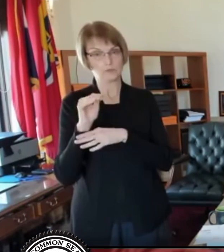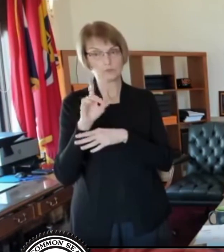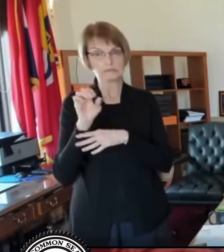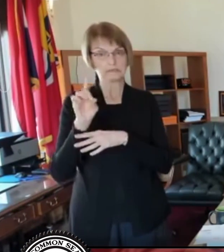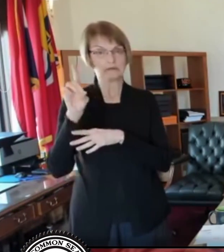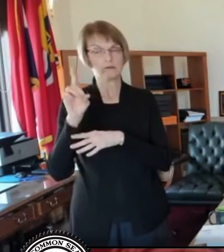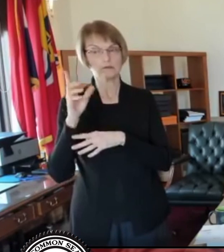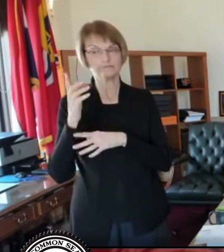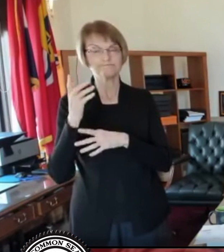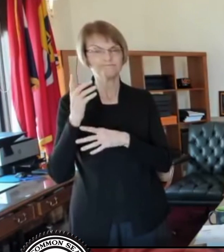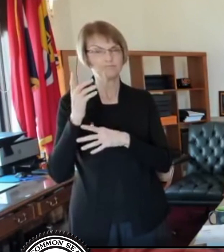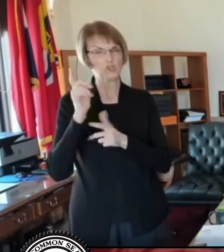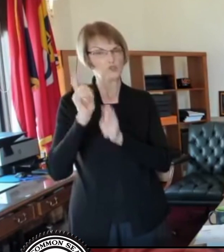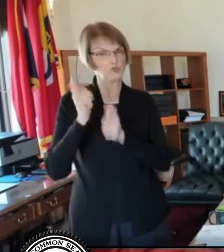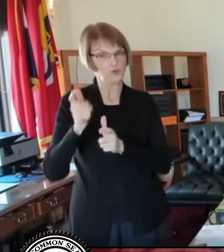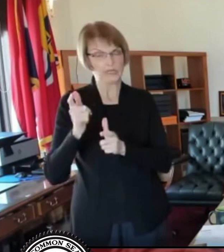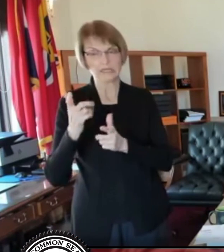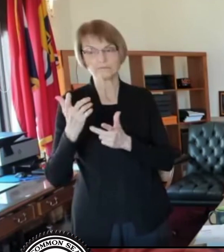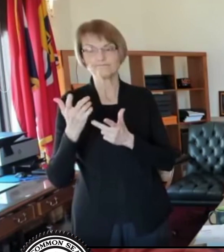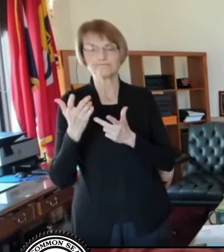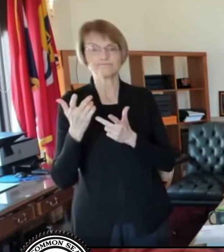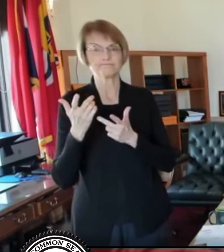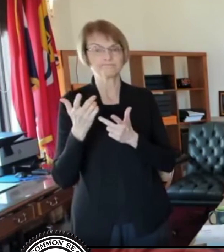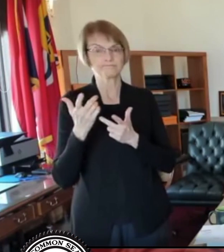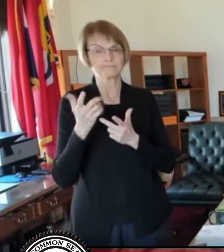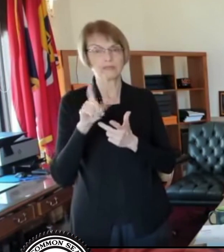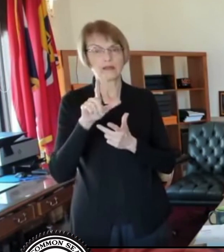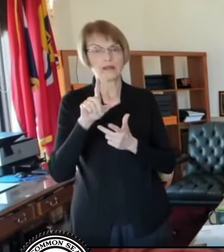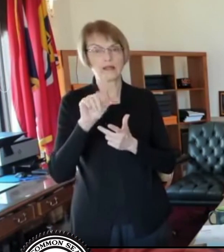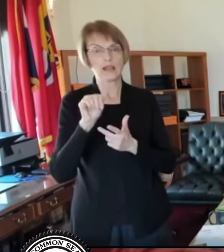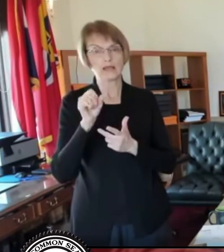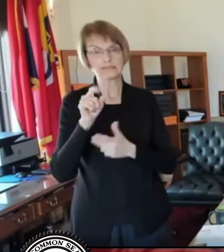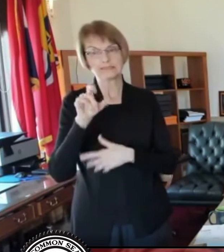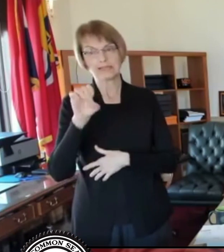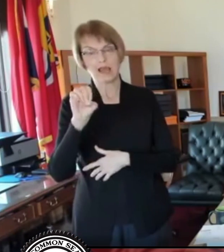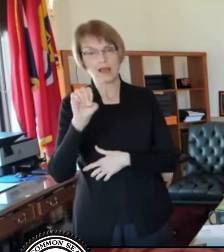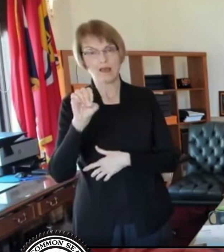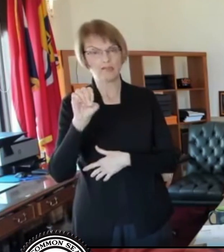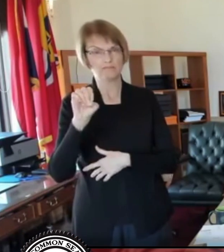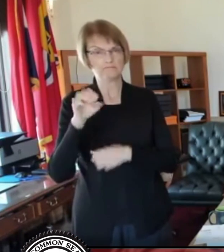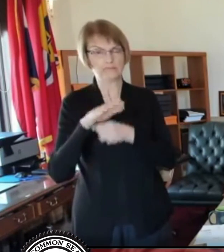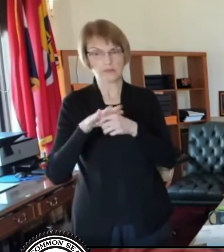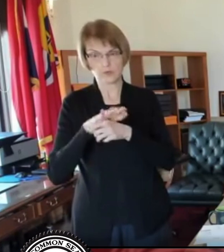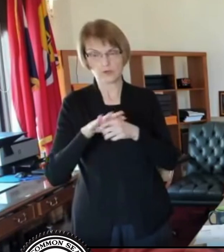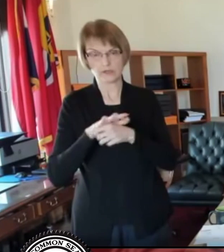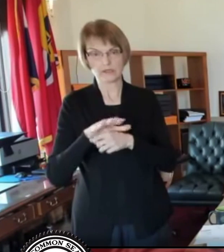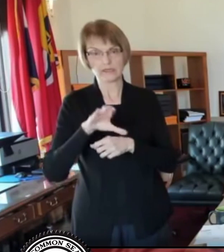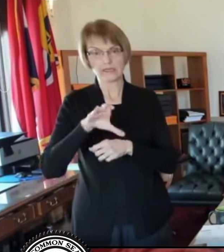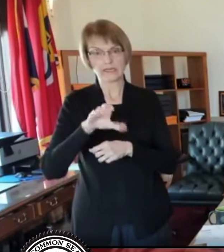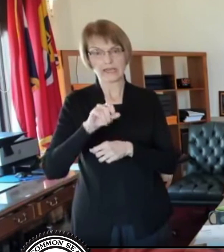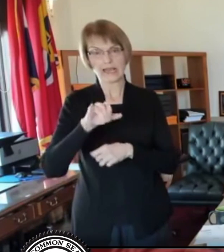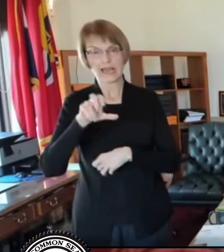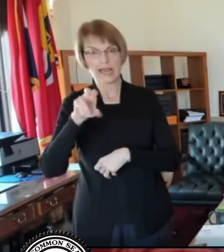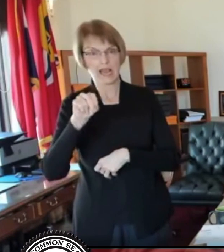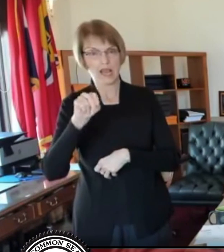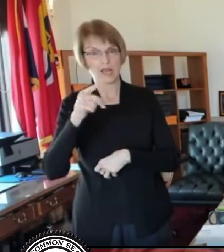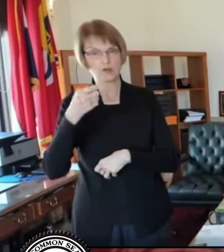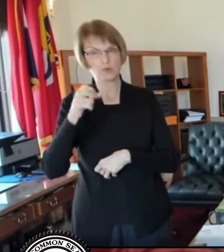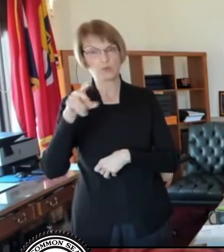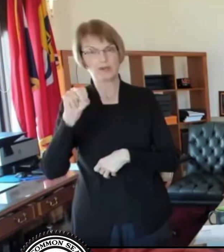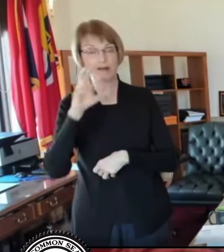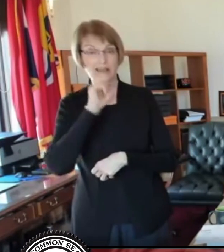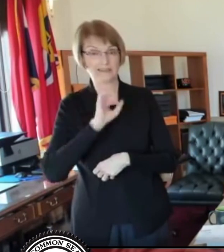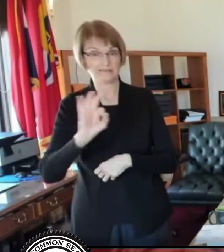that was in the LaSalle neighborhood, Little Keon Green. He was 9 years old, and you